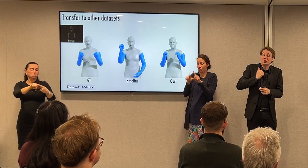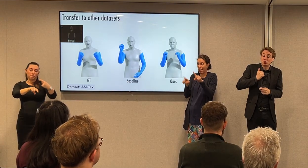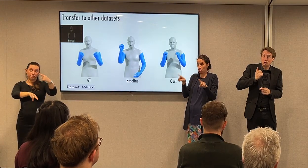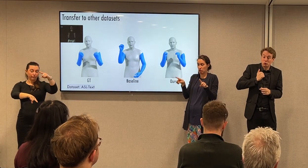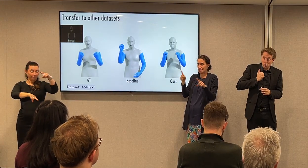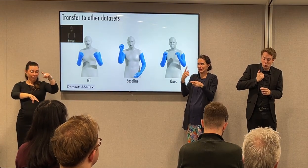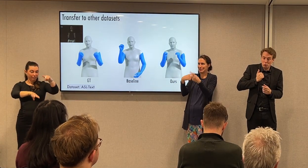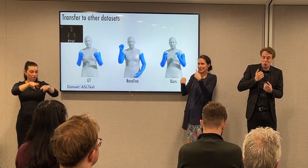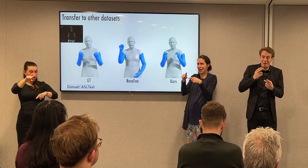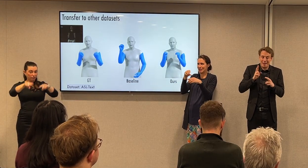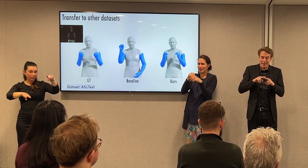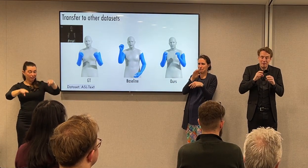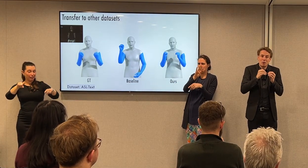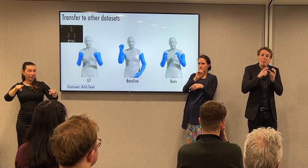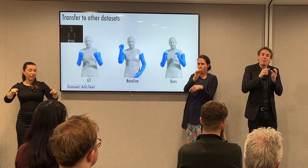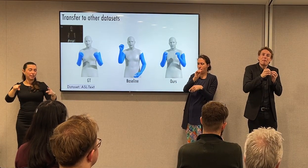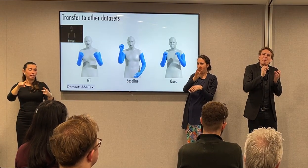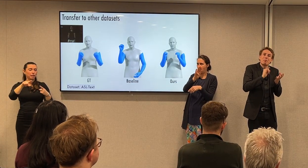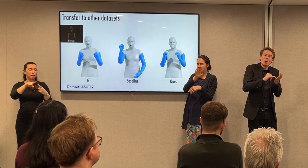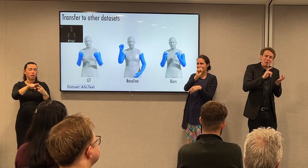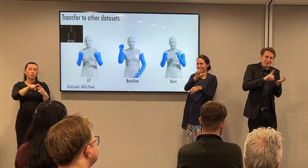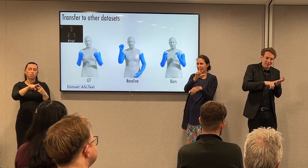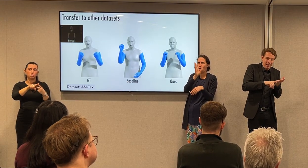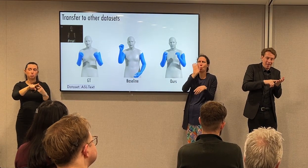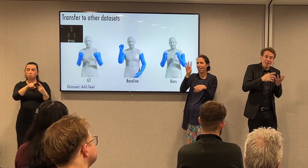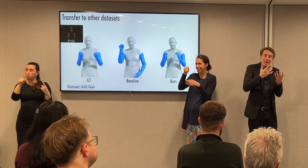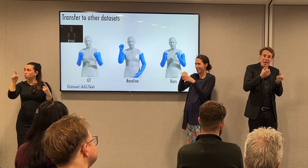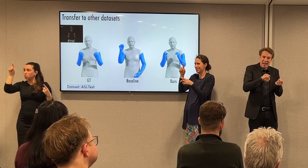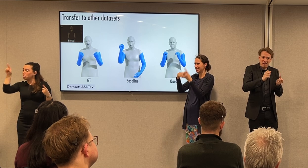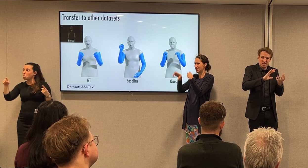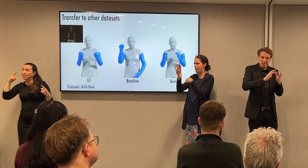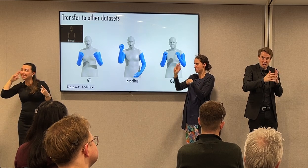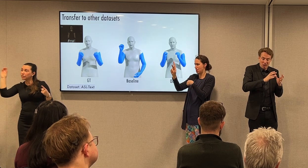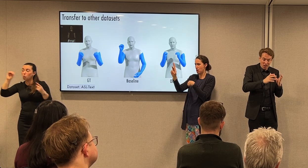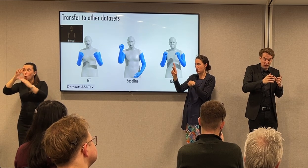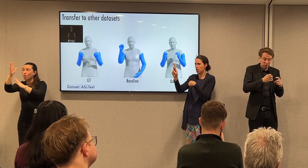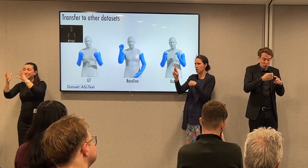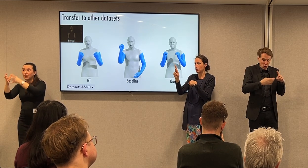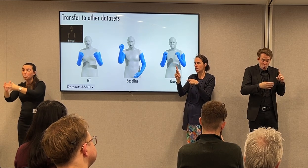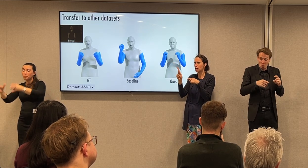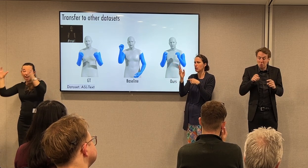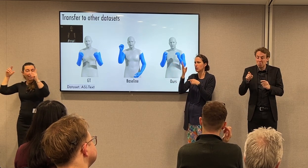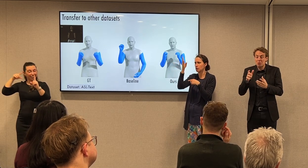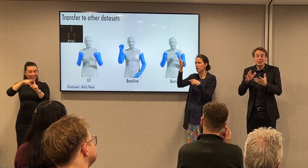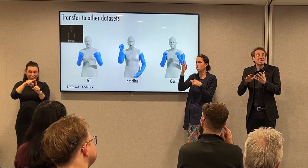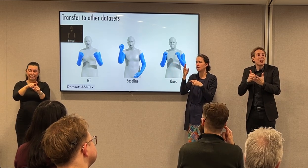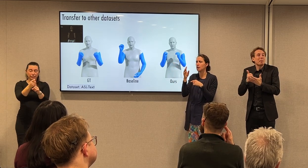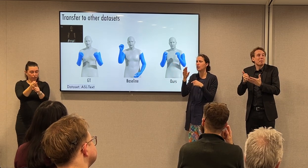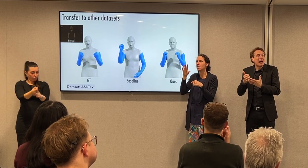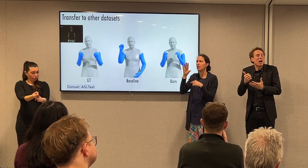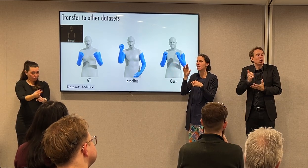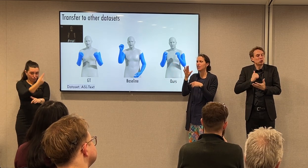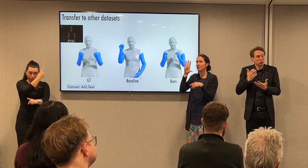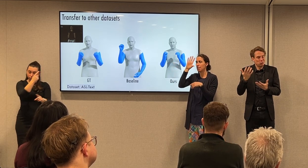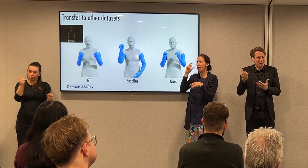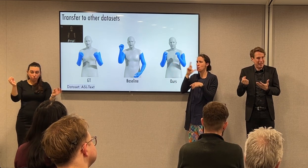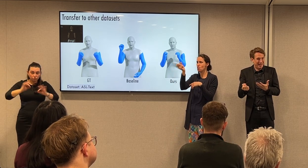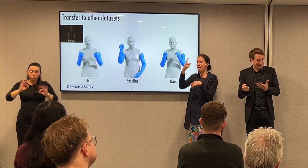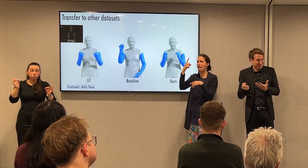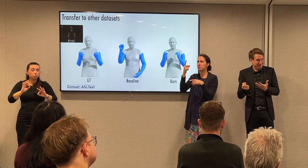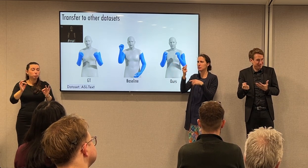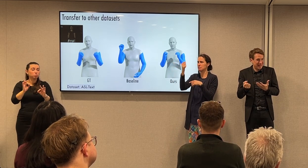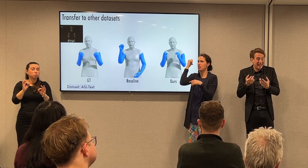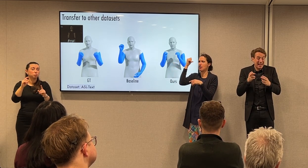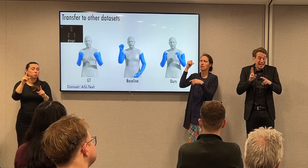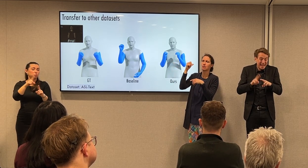sign in our Bob SL dataset, it's going to be included in Signbank. But if it's a gloss that is not at all present in the Signbank data, like